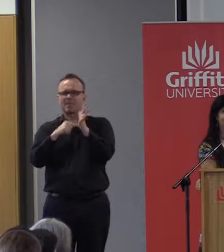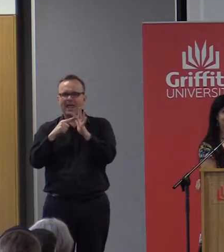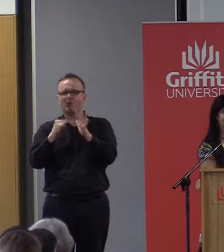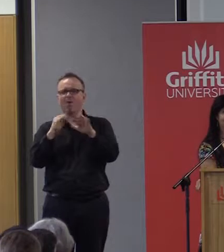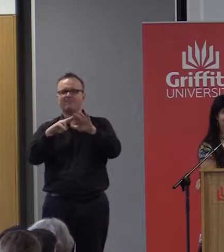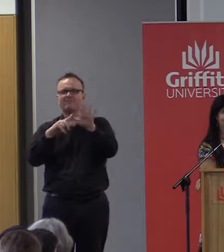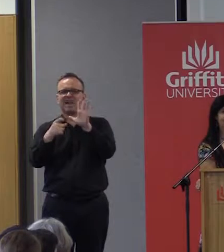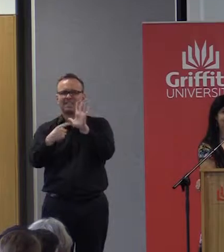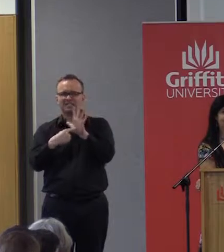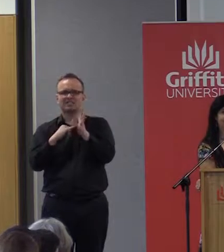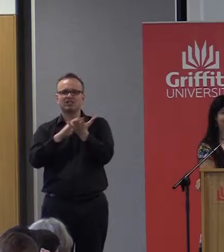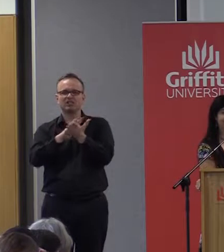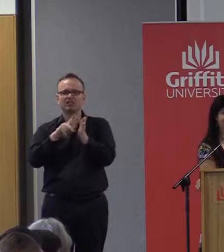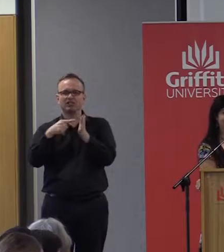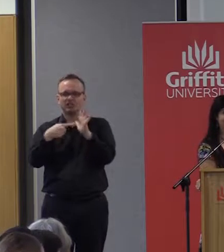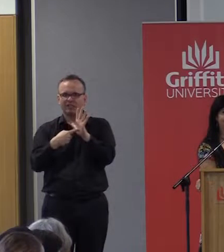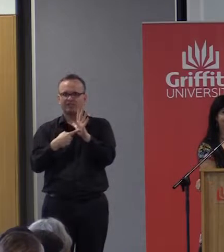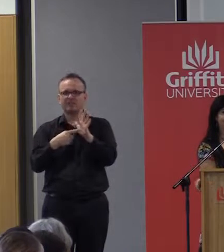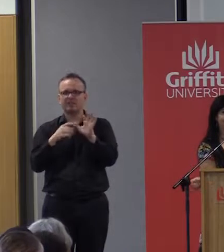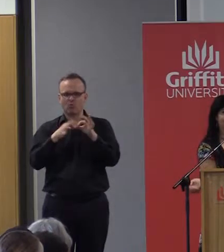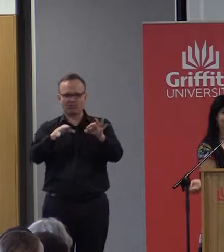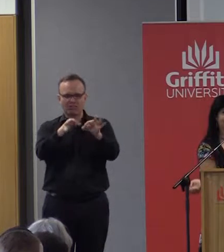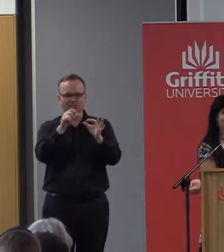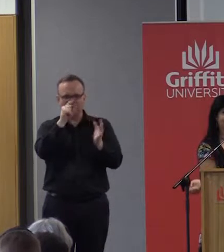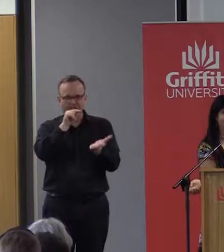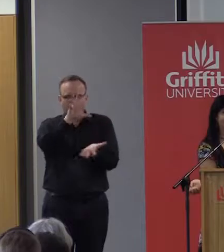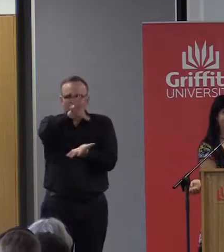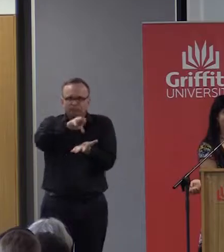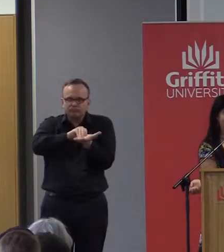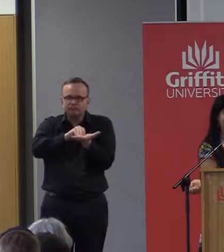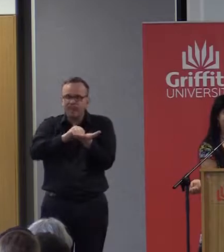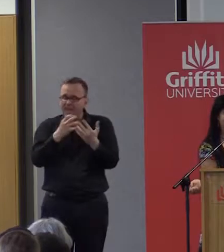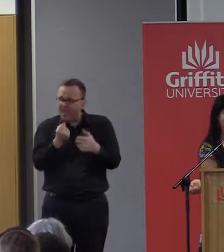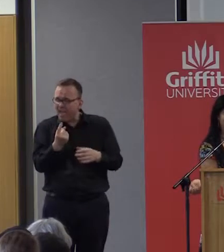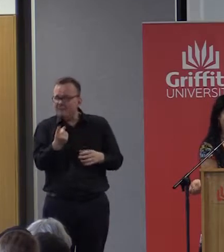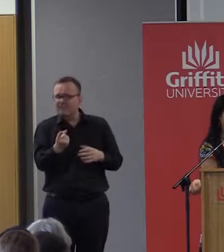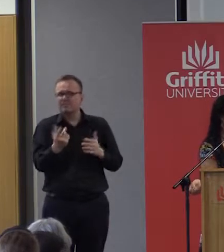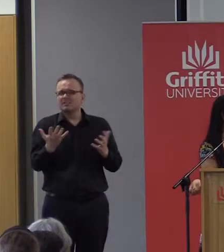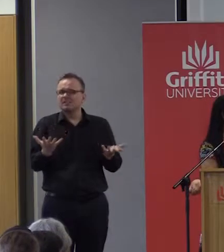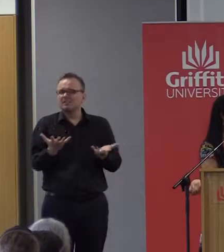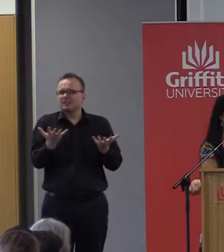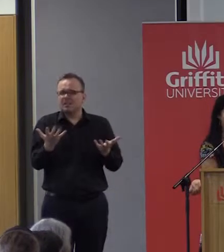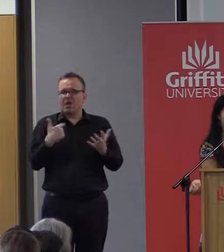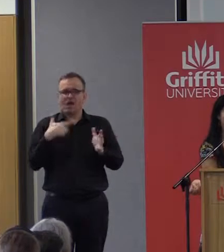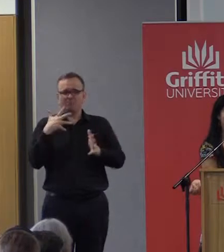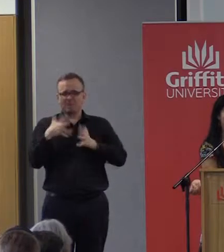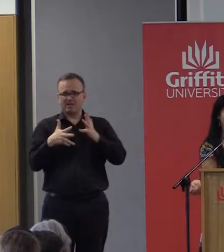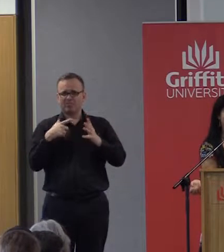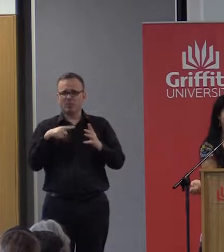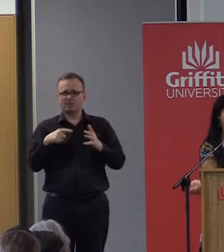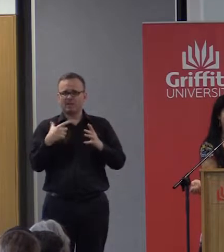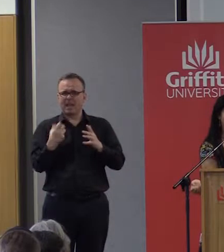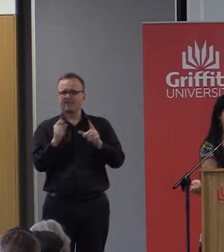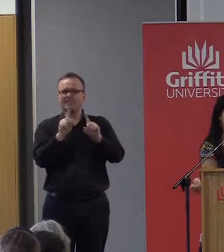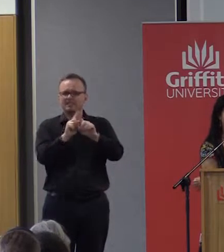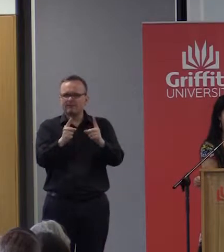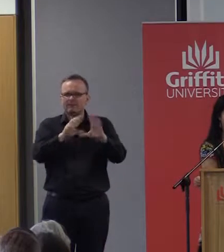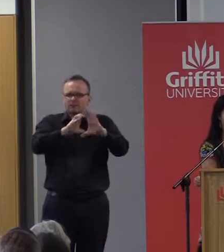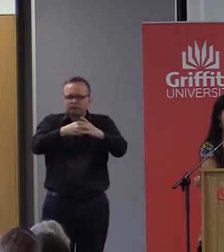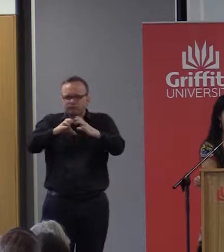that that organisations can sort of, you know, publicise? I mean, because, I mean, there's different pockets of